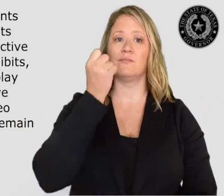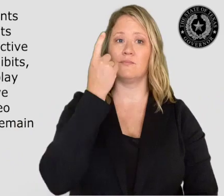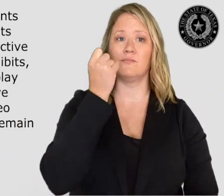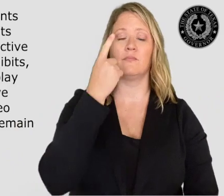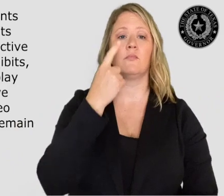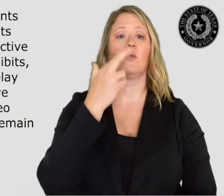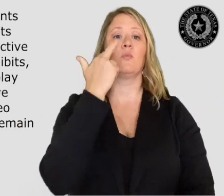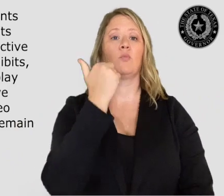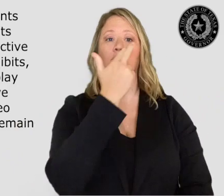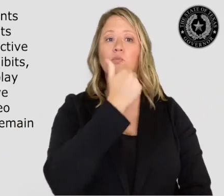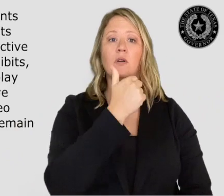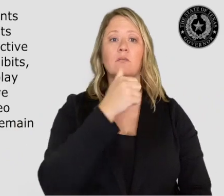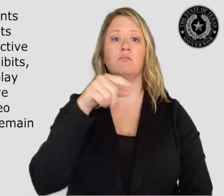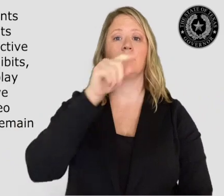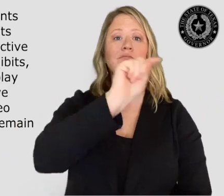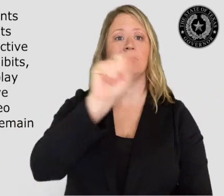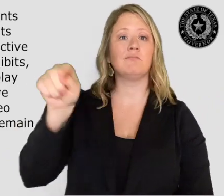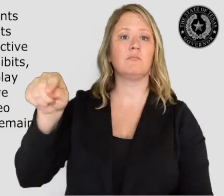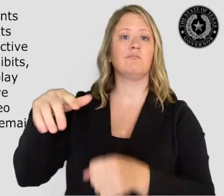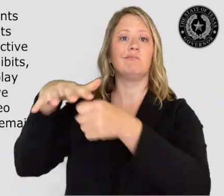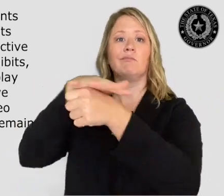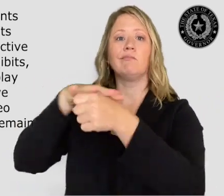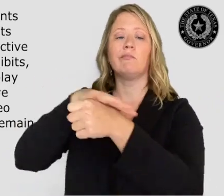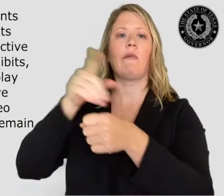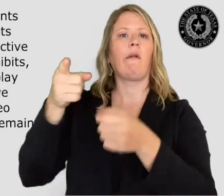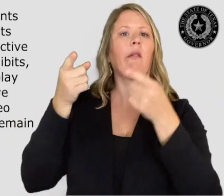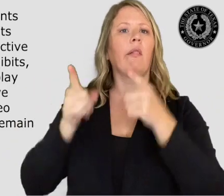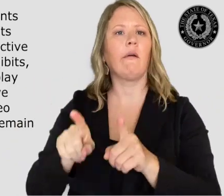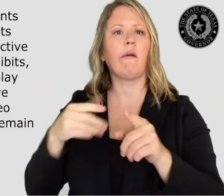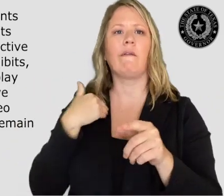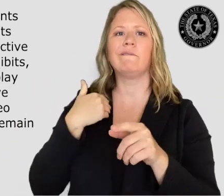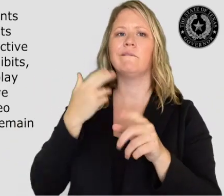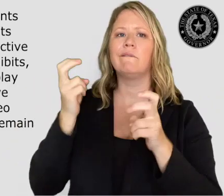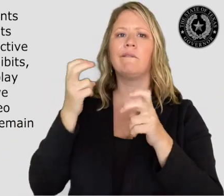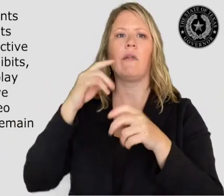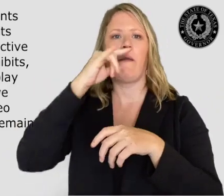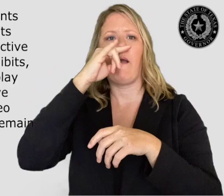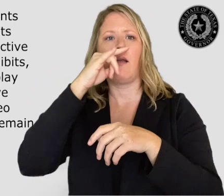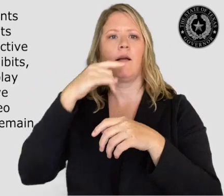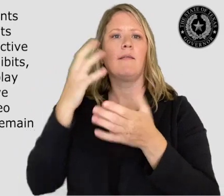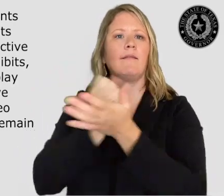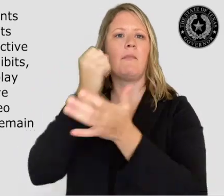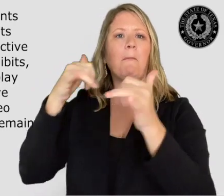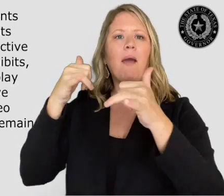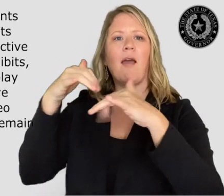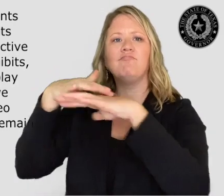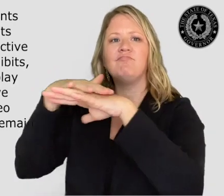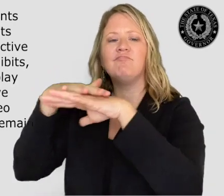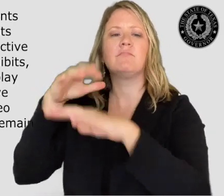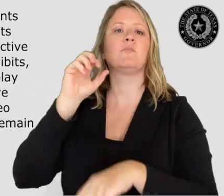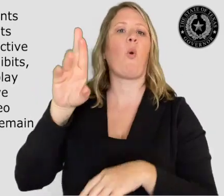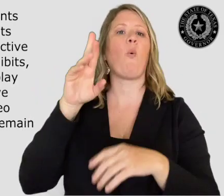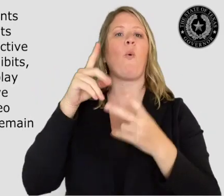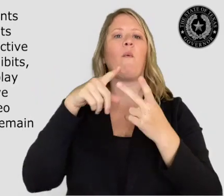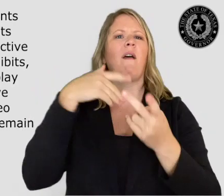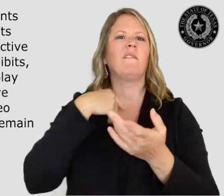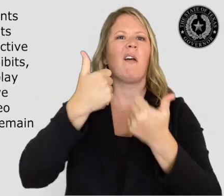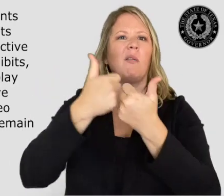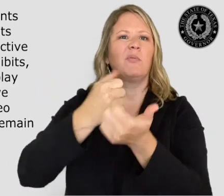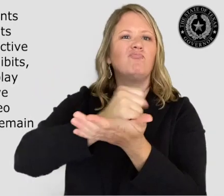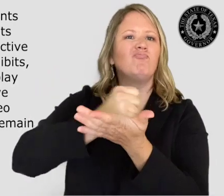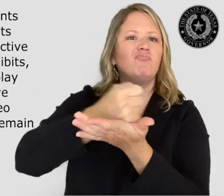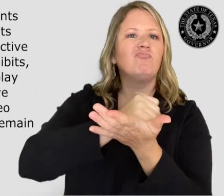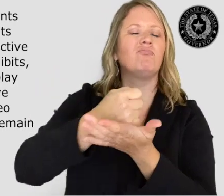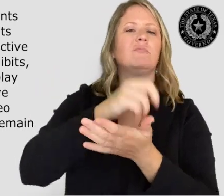B. Any components of the restaurants that have interactive functions or exhibits, including child play areas,